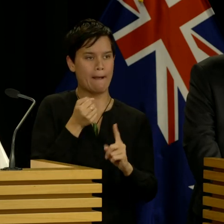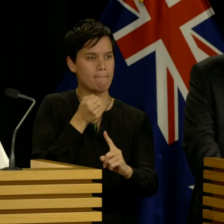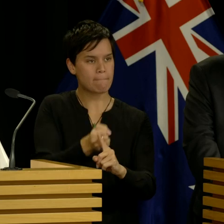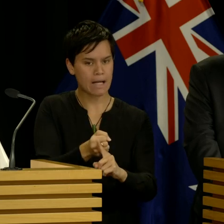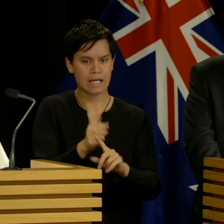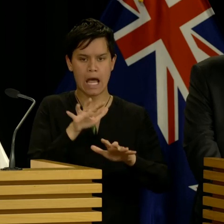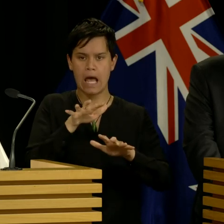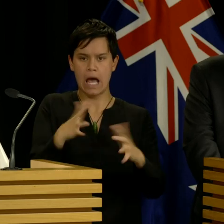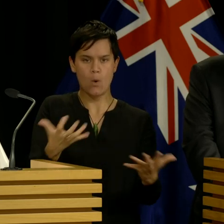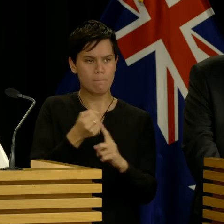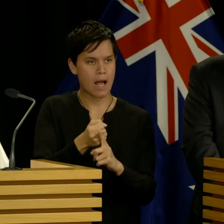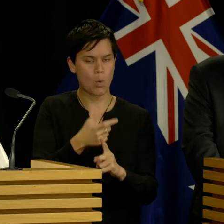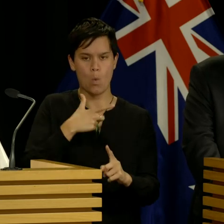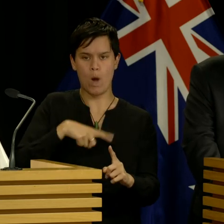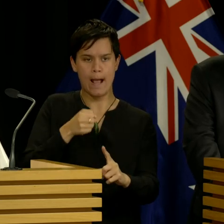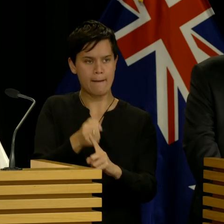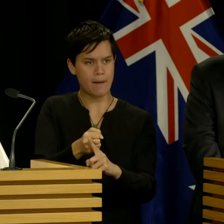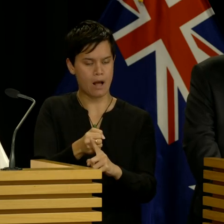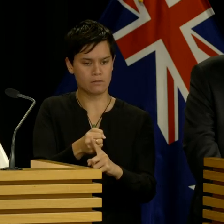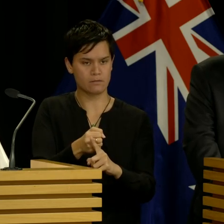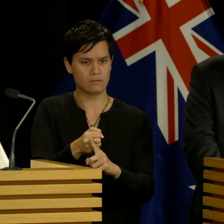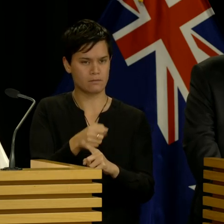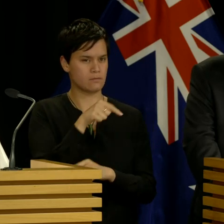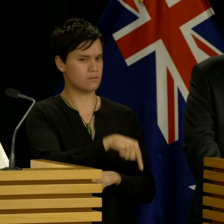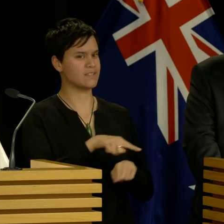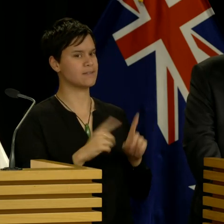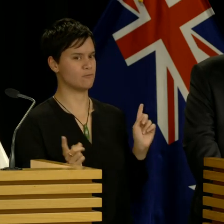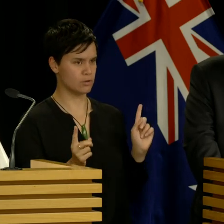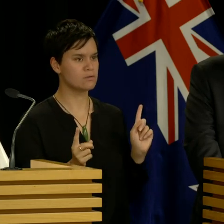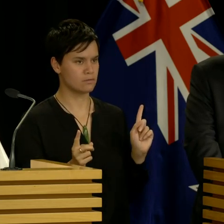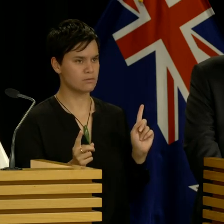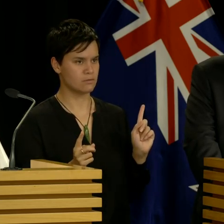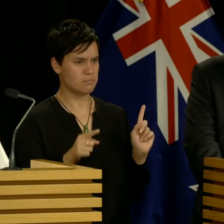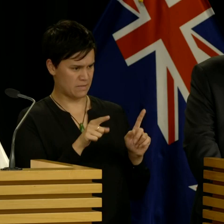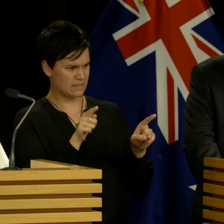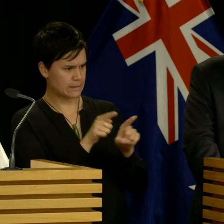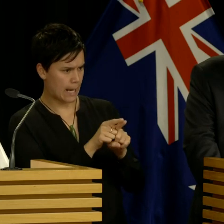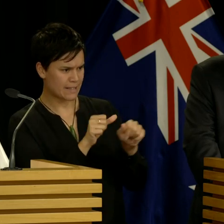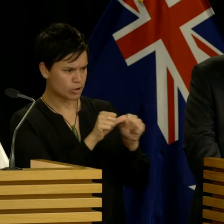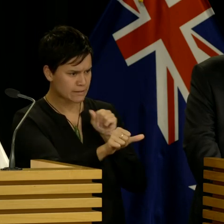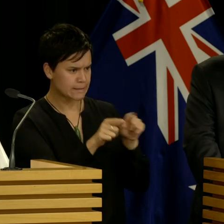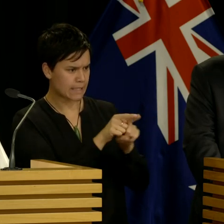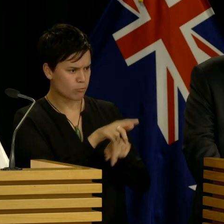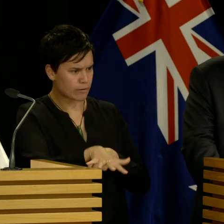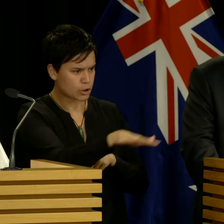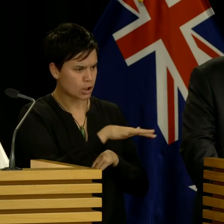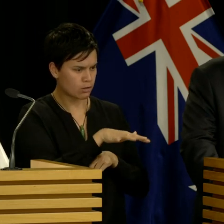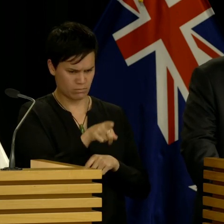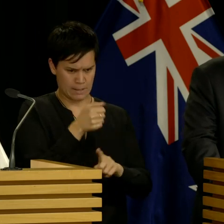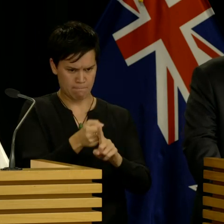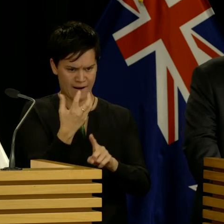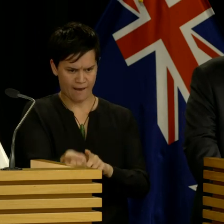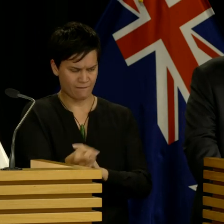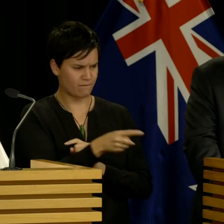how. It is different now. We are seeing different businesses in the same industries and the same regions impacted differently.